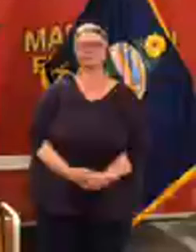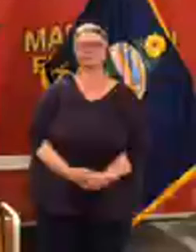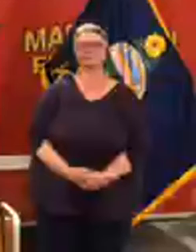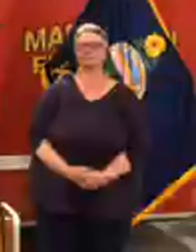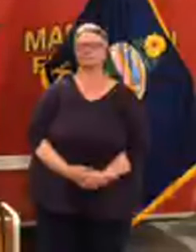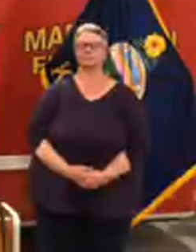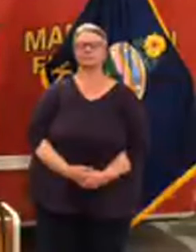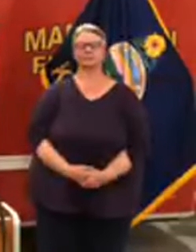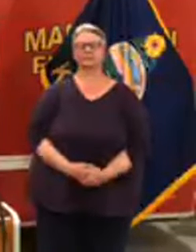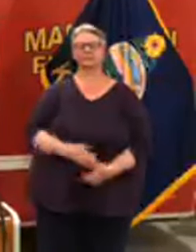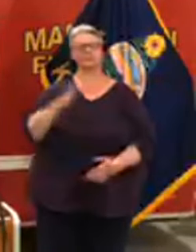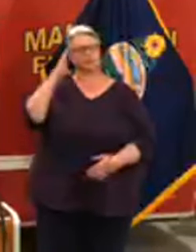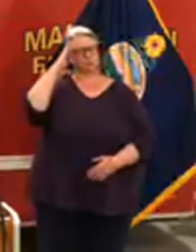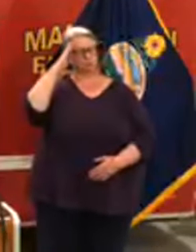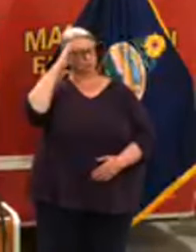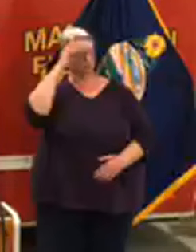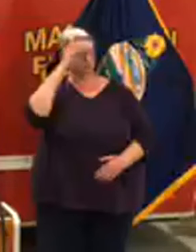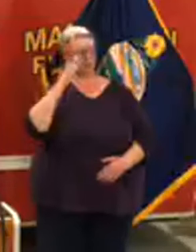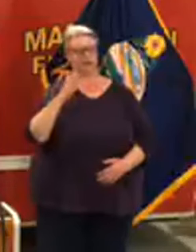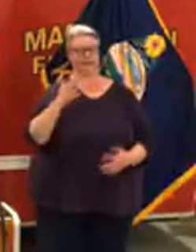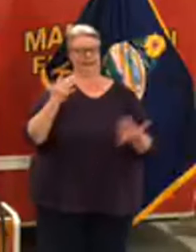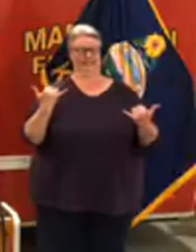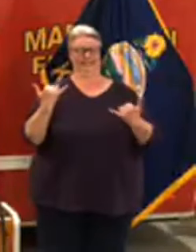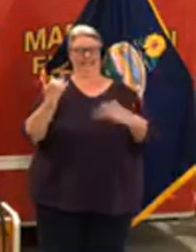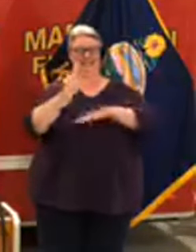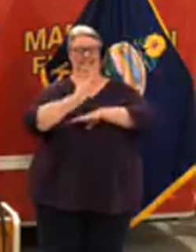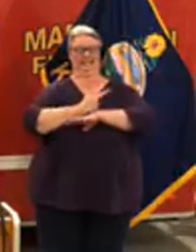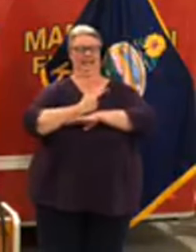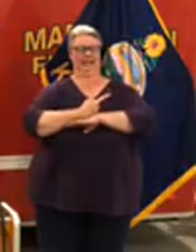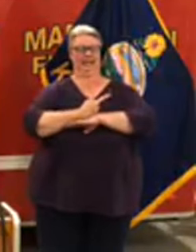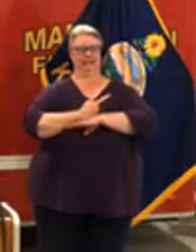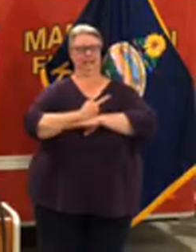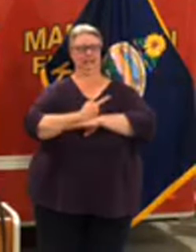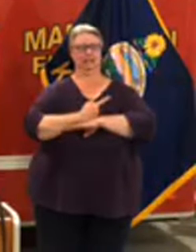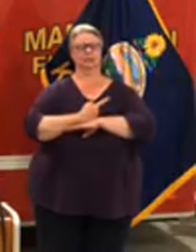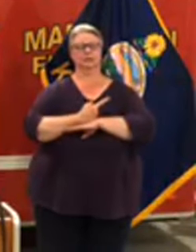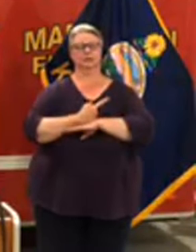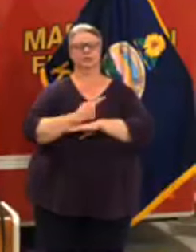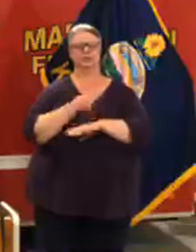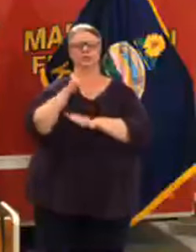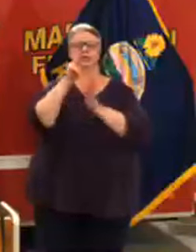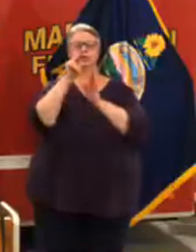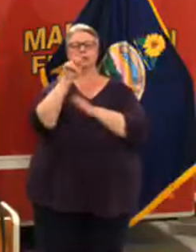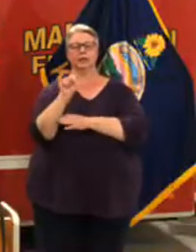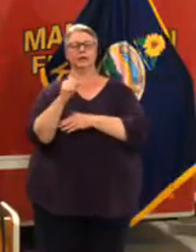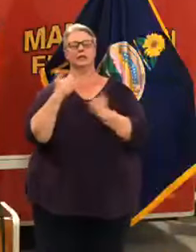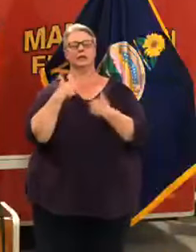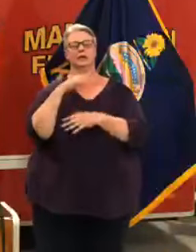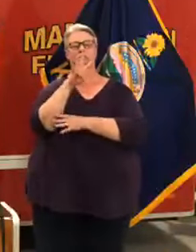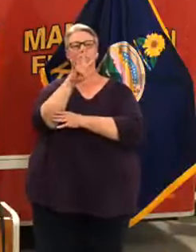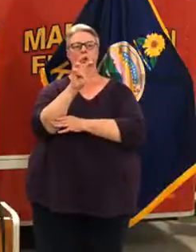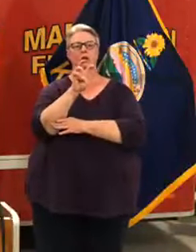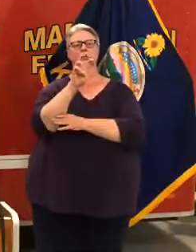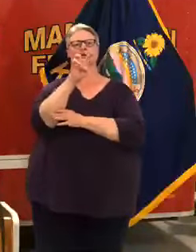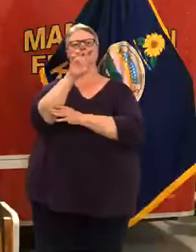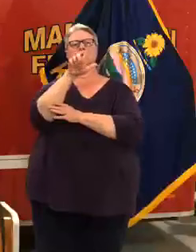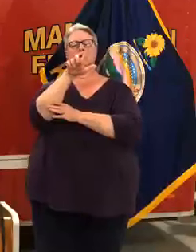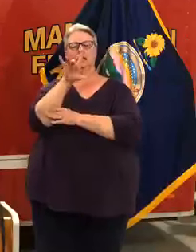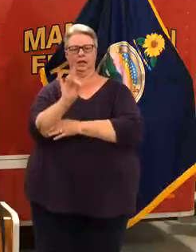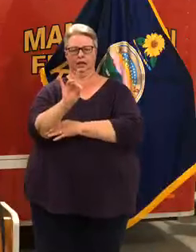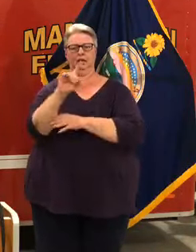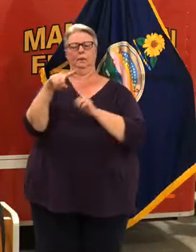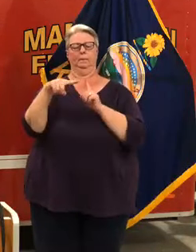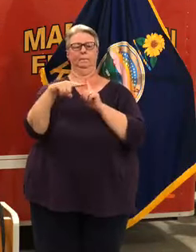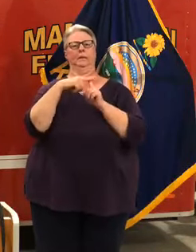Hi everyone. As of today, March 31st, Kansas has 428 positives statewide, with 9